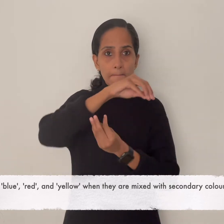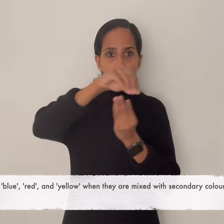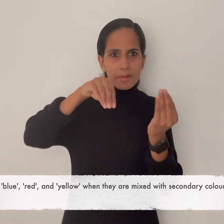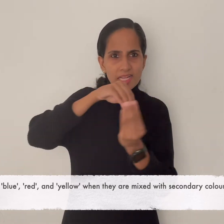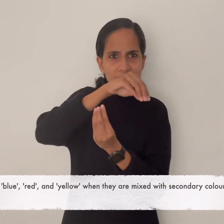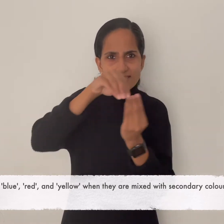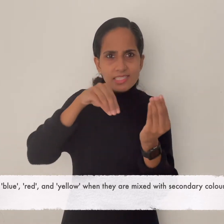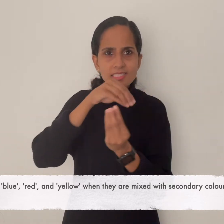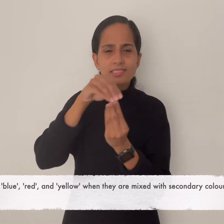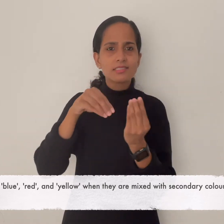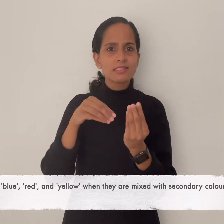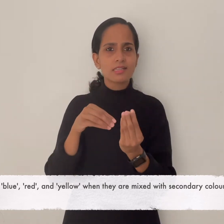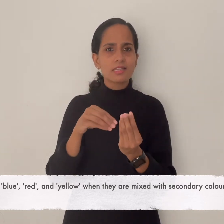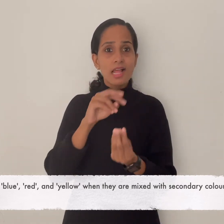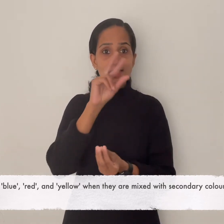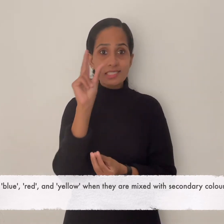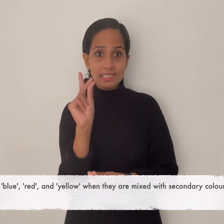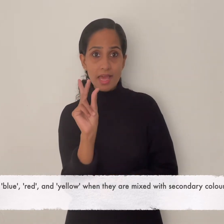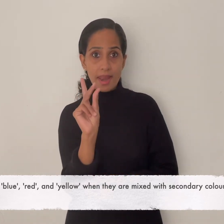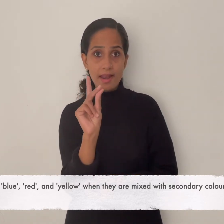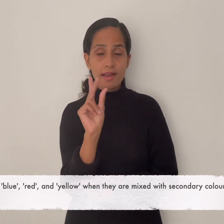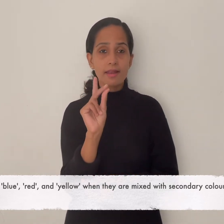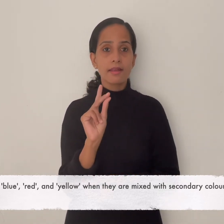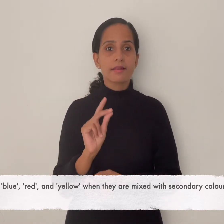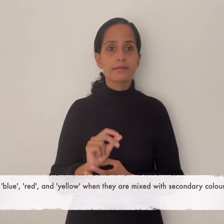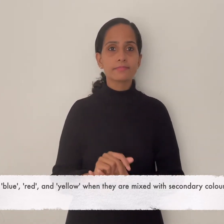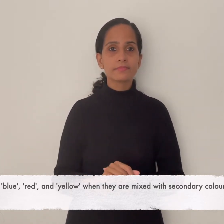when they are mixed with secondary colors,